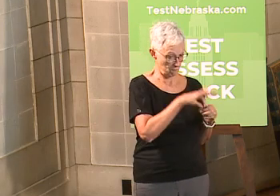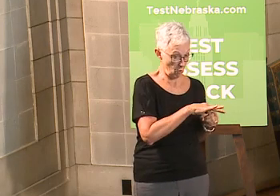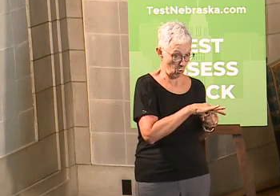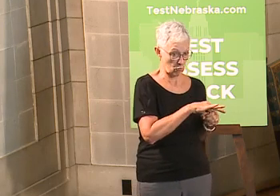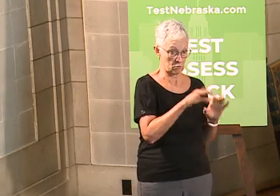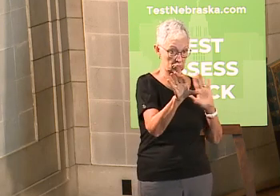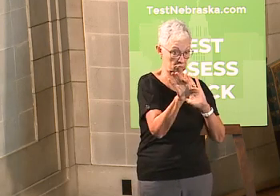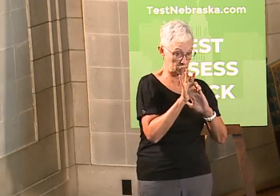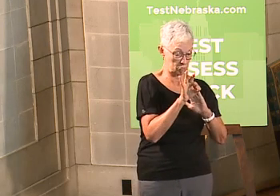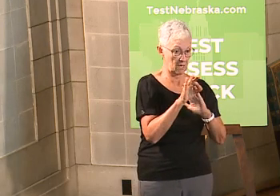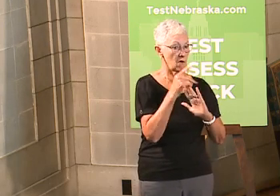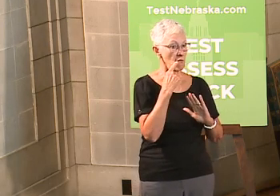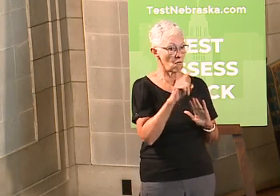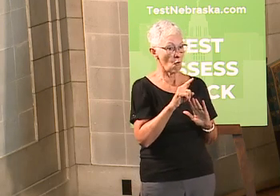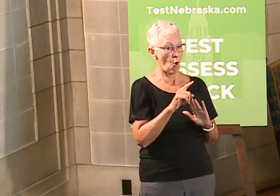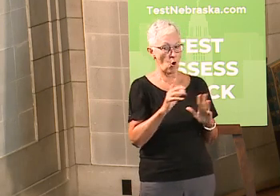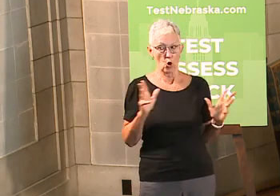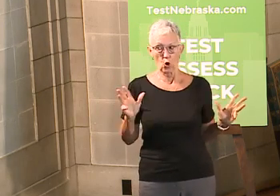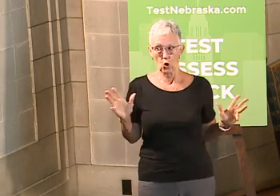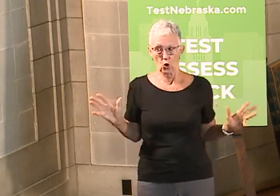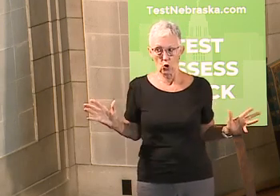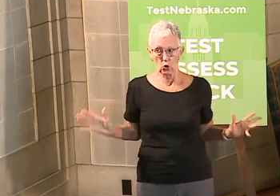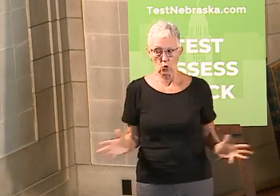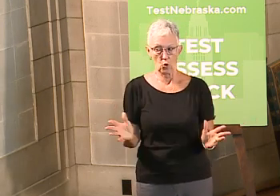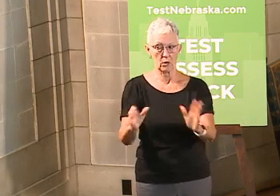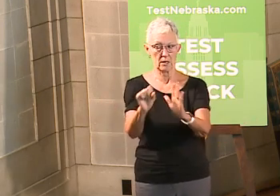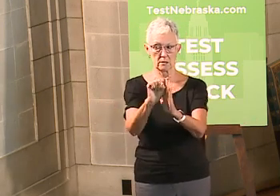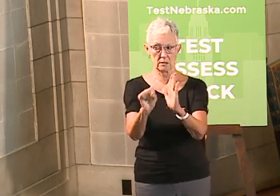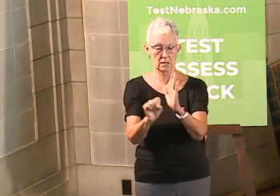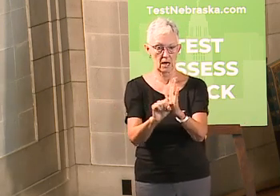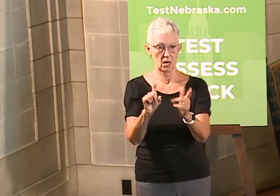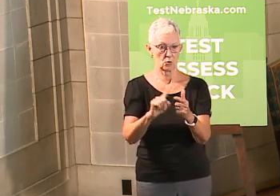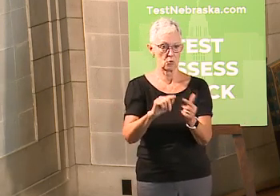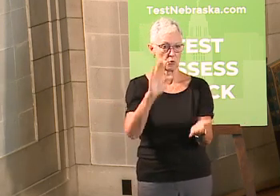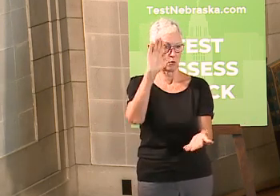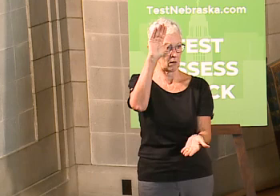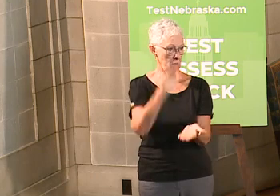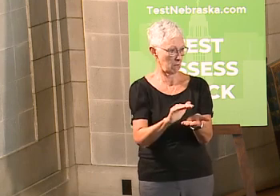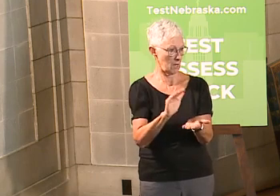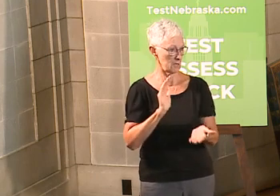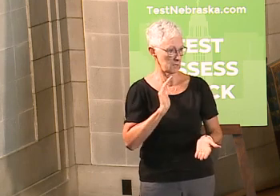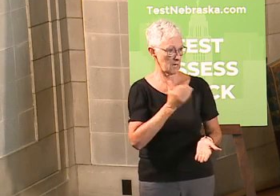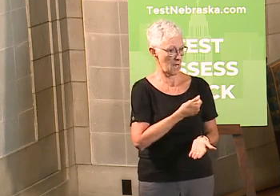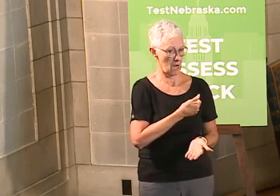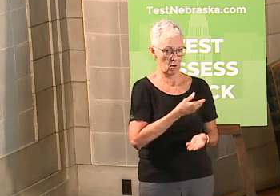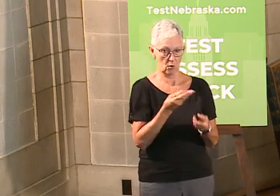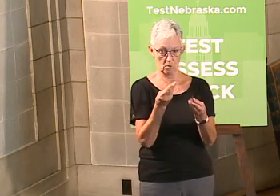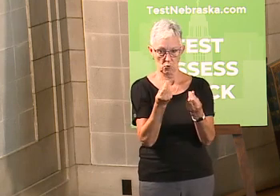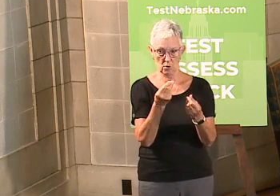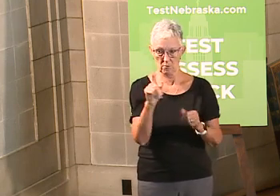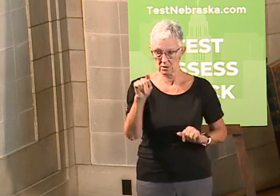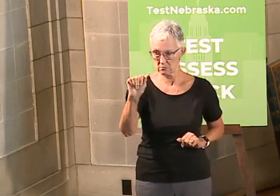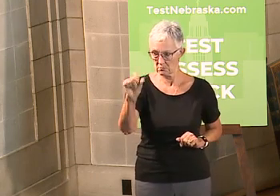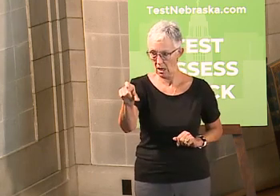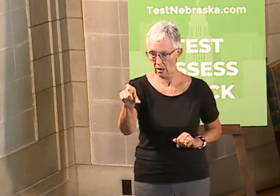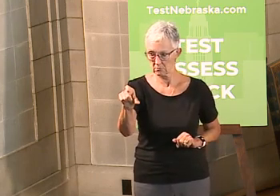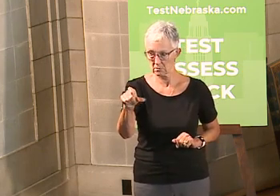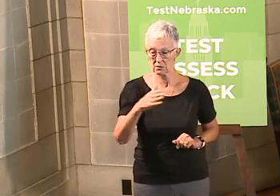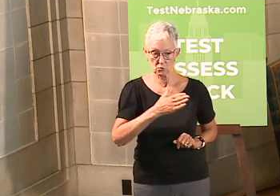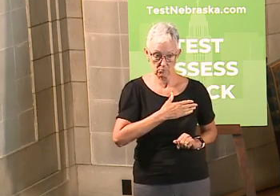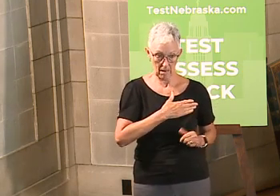relief. And it is well within my prerogative to appoint people who are going to promote things like property tax relief.